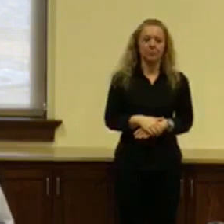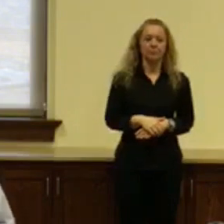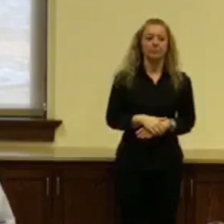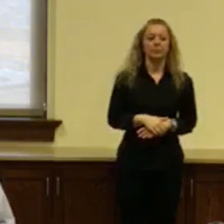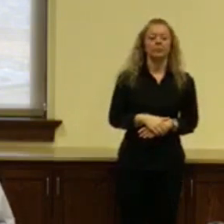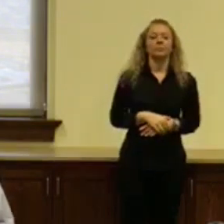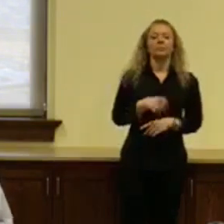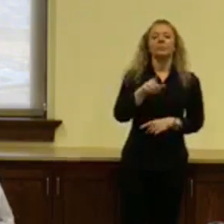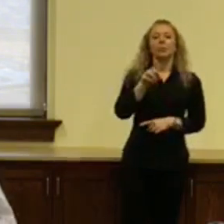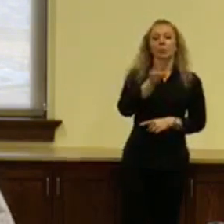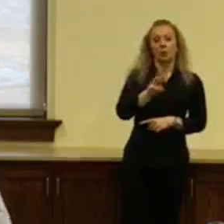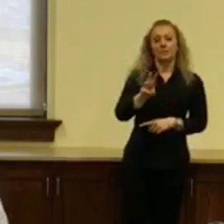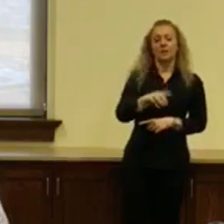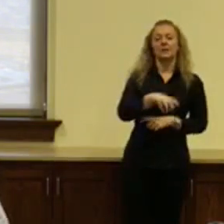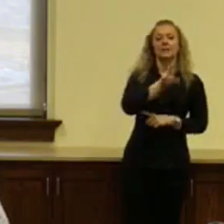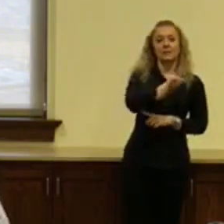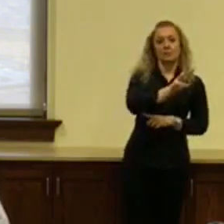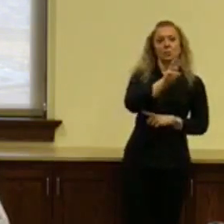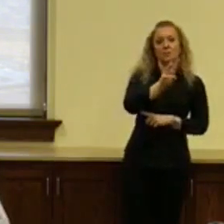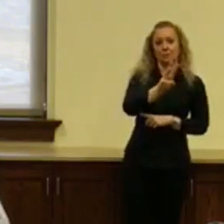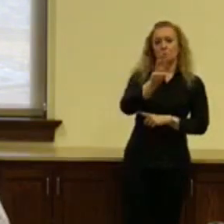interpreter? Sure. The website is